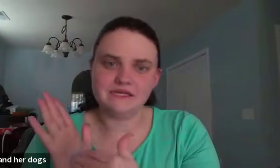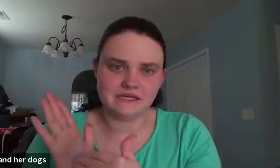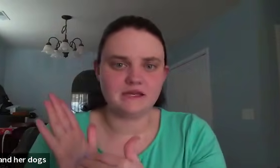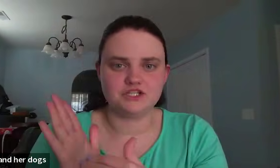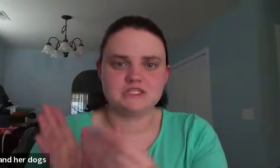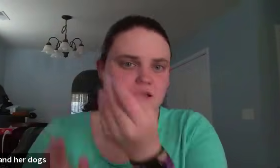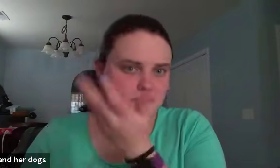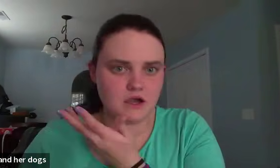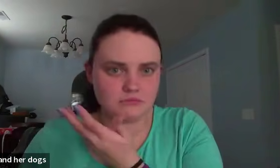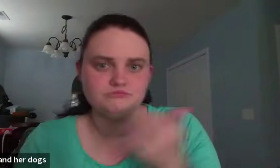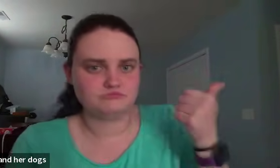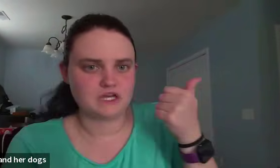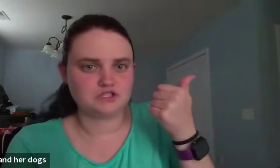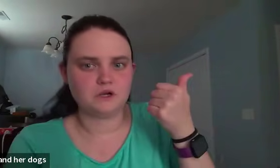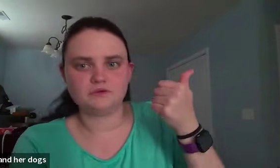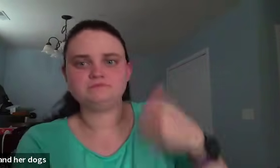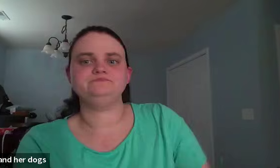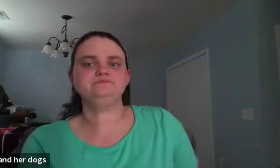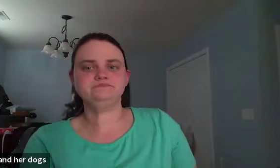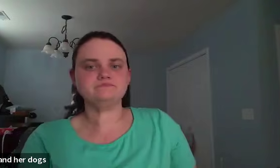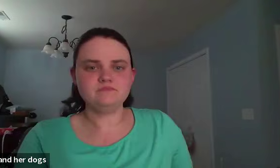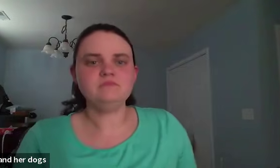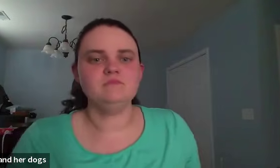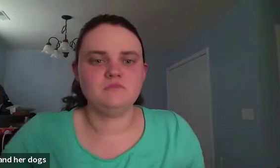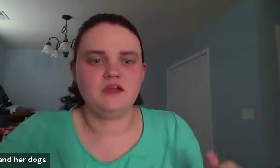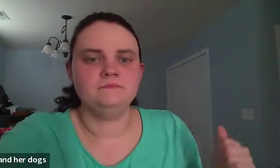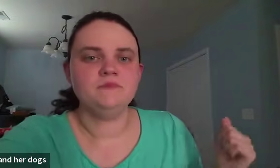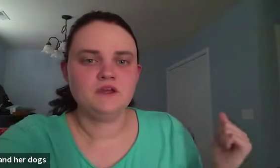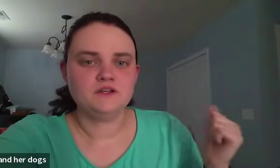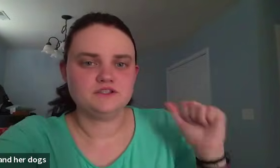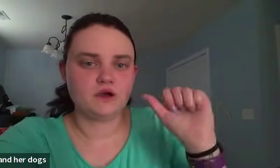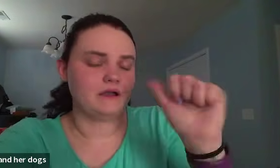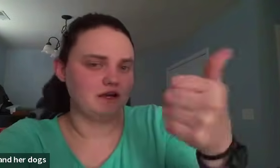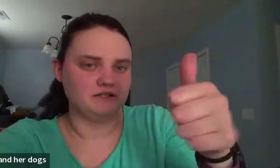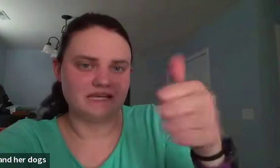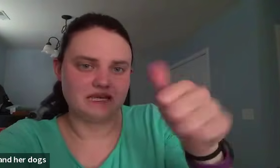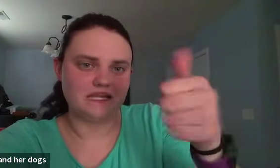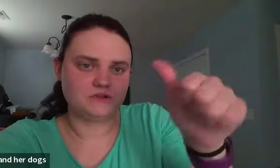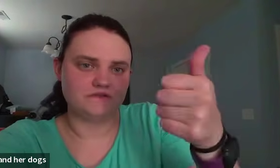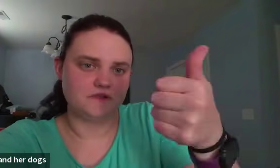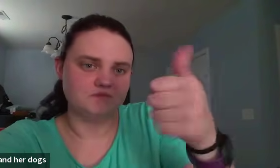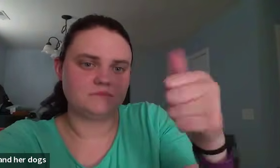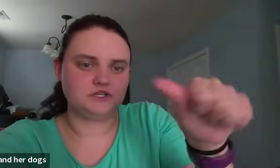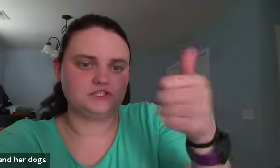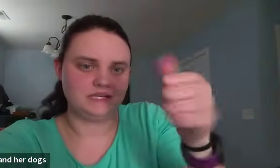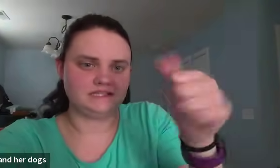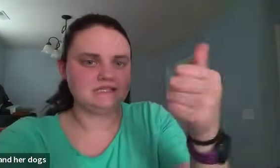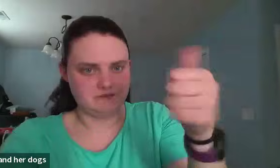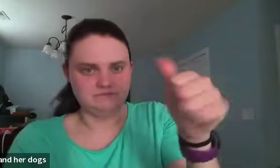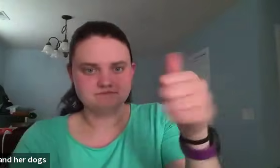repeat again, just let me know. That should work. Okay. So again, our 10 is you have a thumbs up and you shake it. 10.